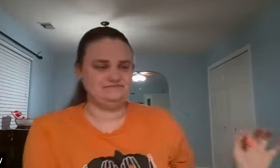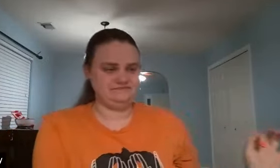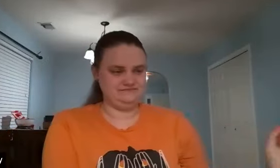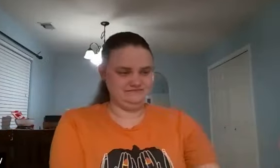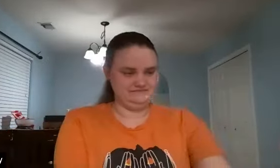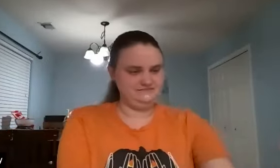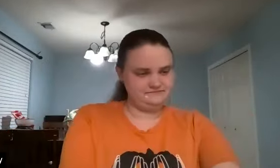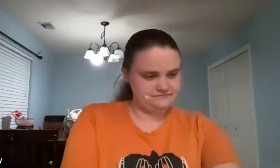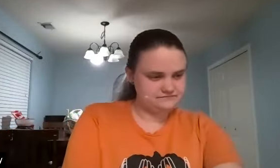cat.